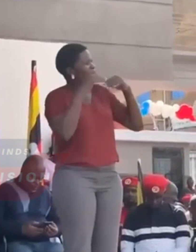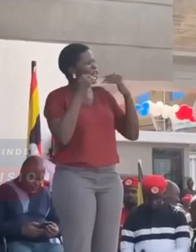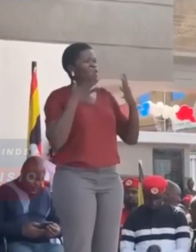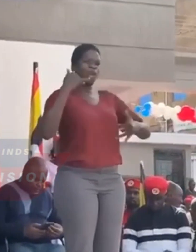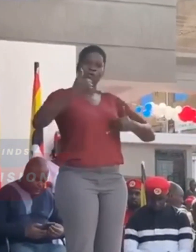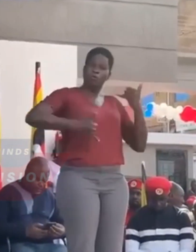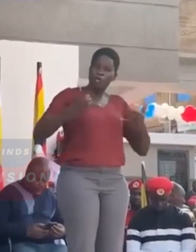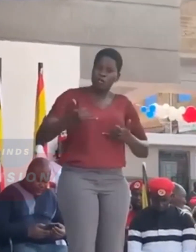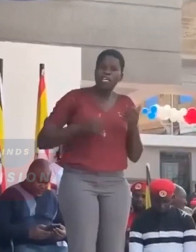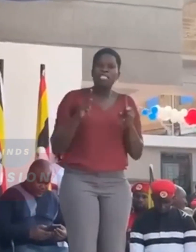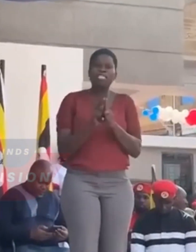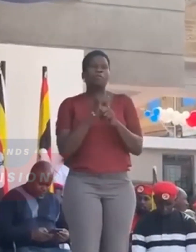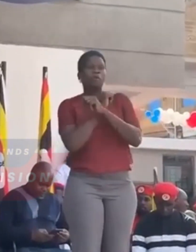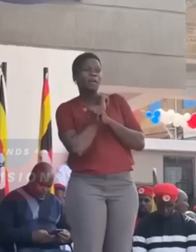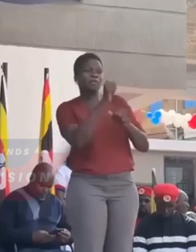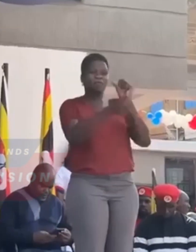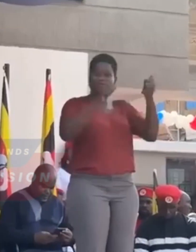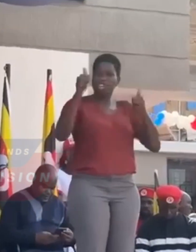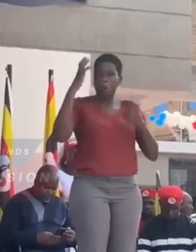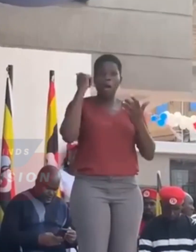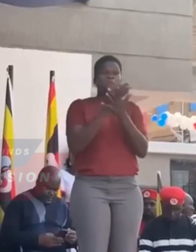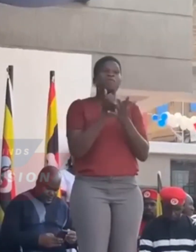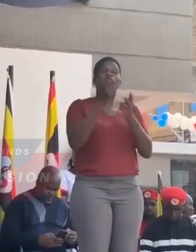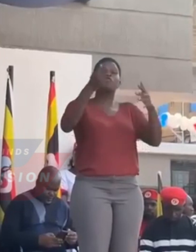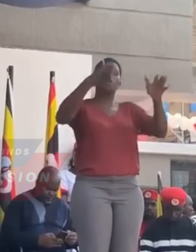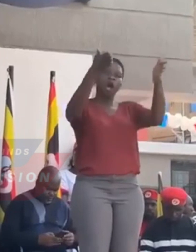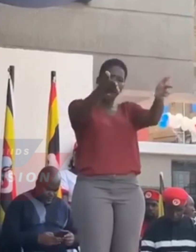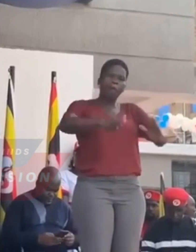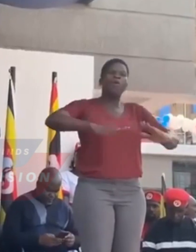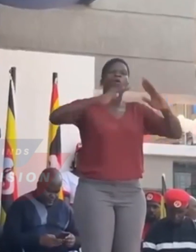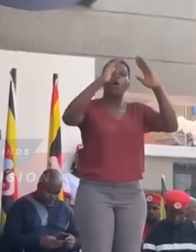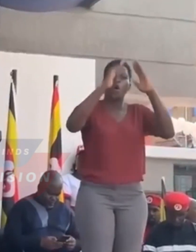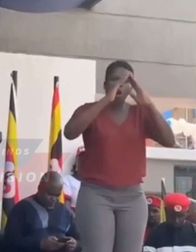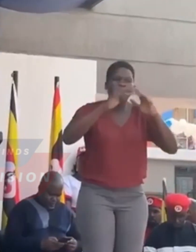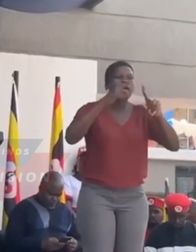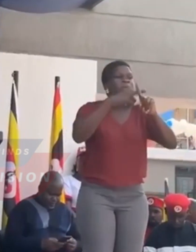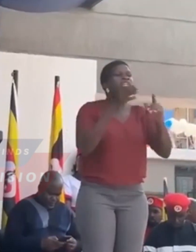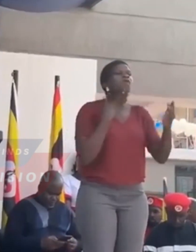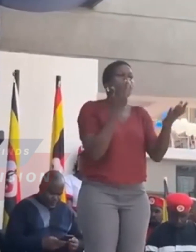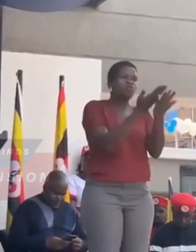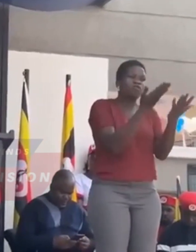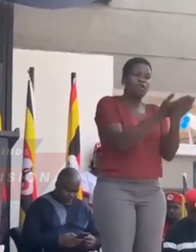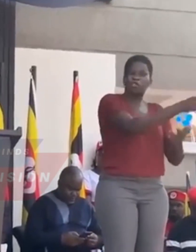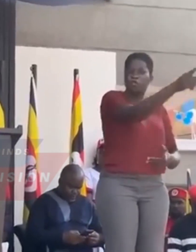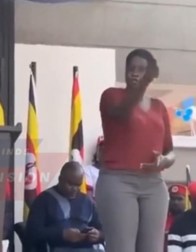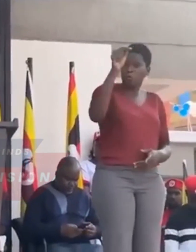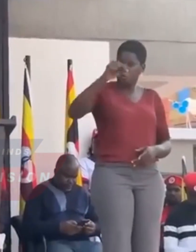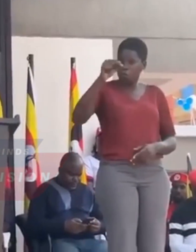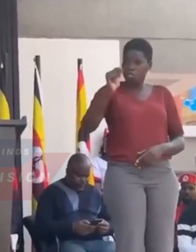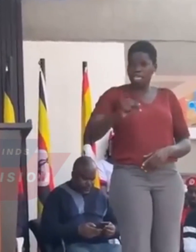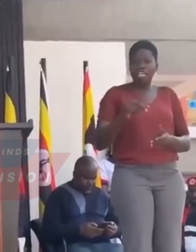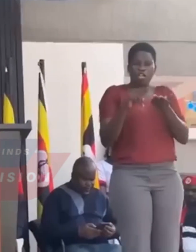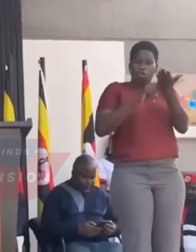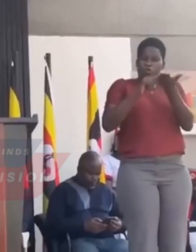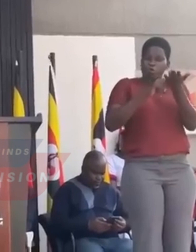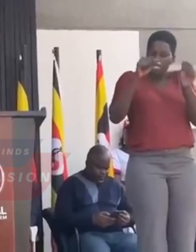mukujaguza, muli mukweyagala, kubanga muli waka. But allow me to request you today to